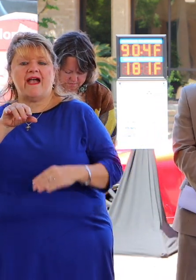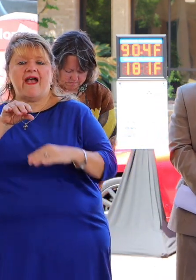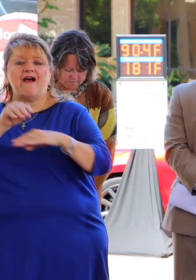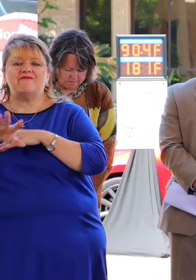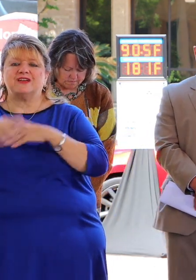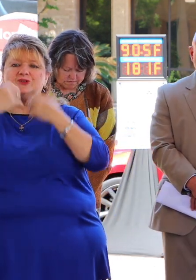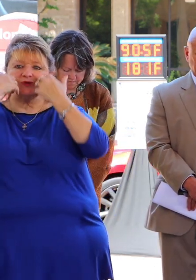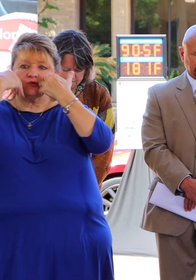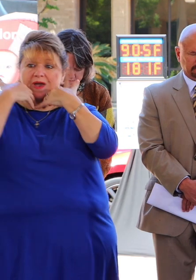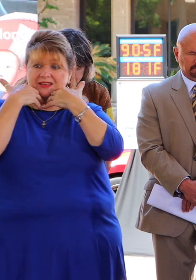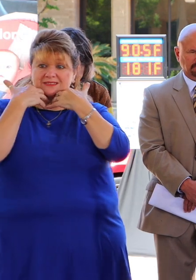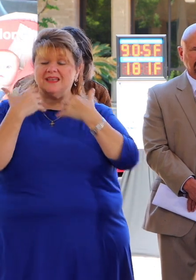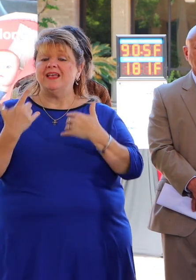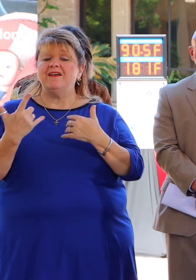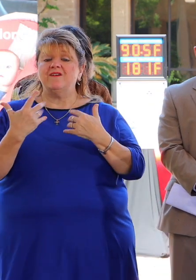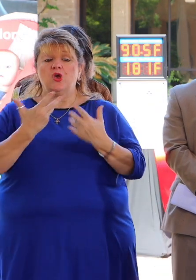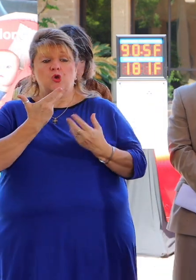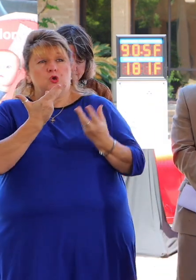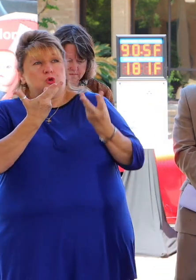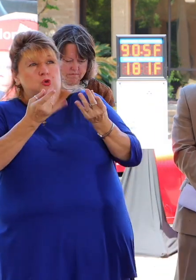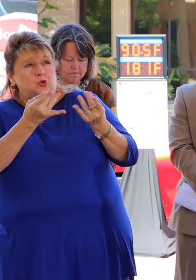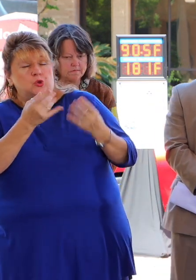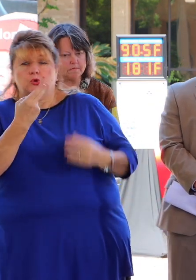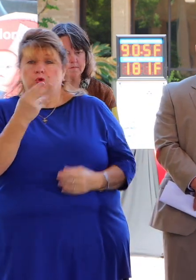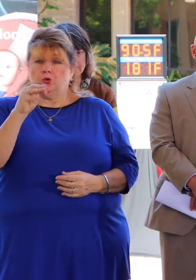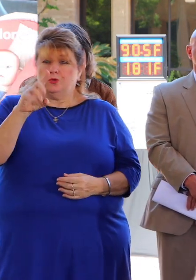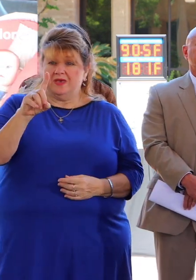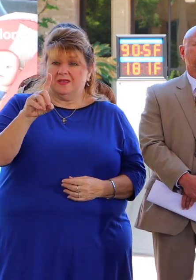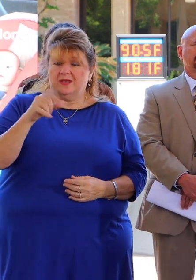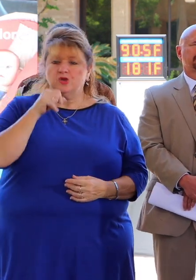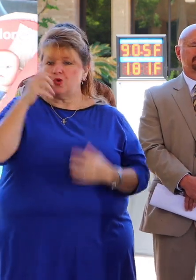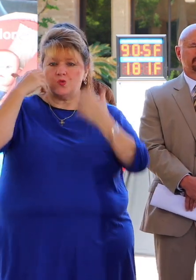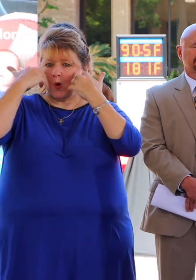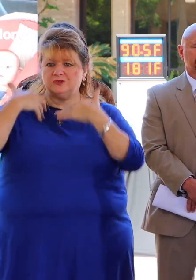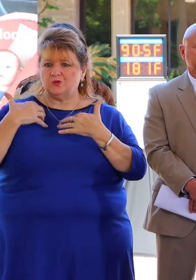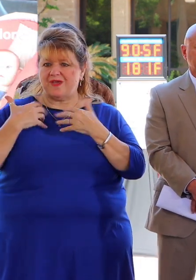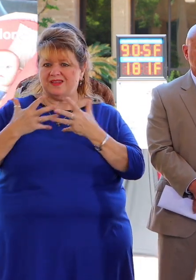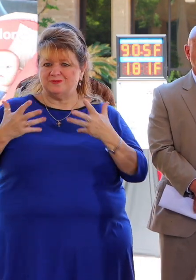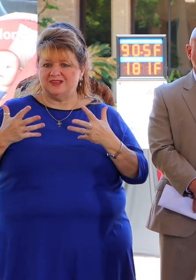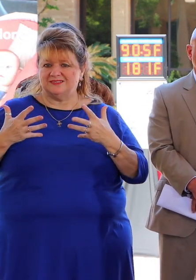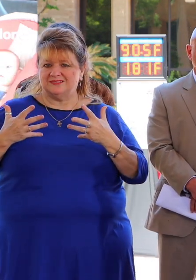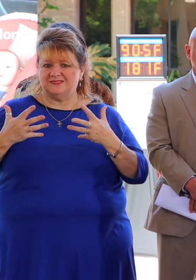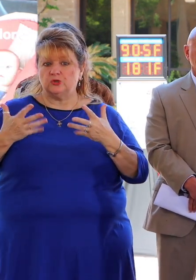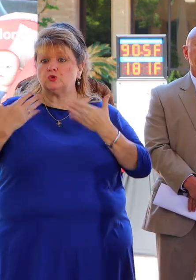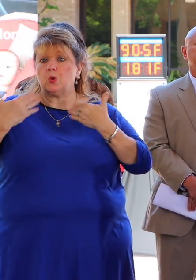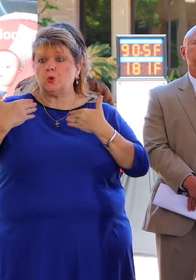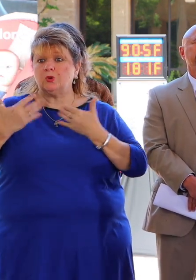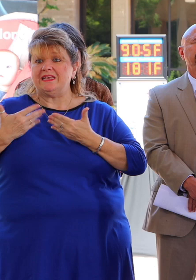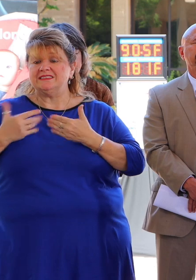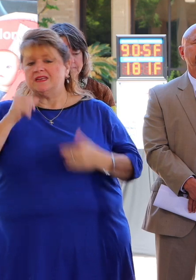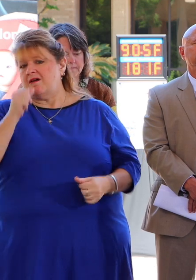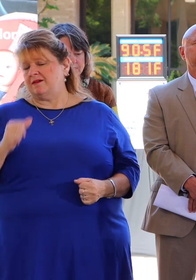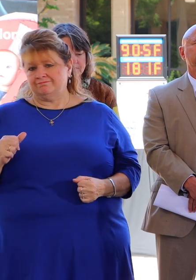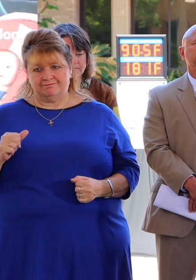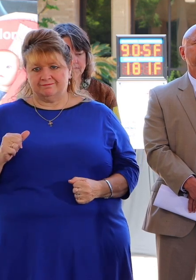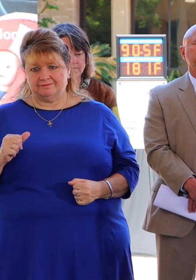Your sweat won't evaporate. Therefore, you don't cool as quickly. So as the